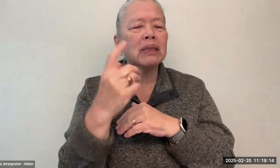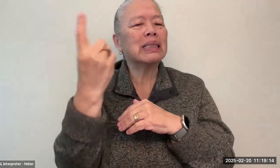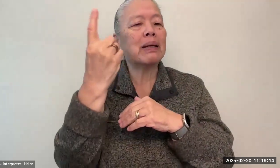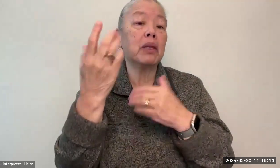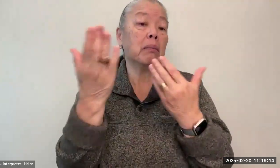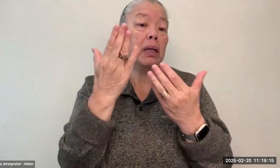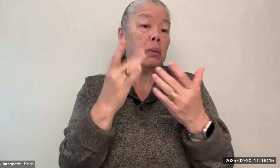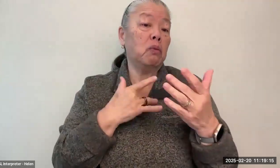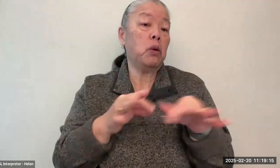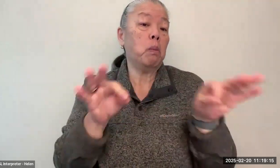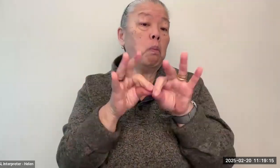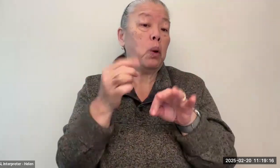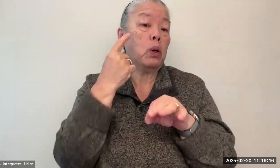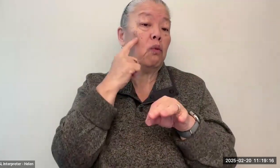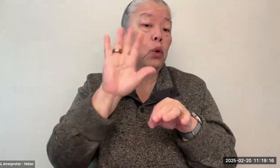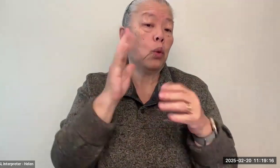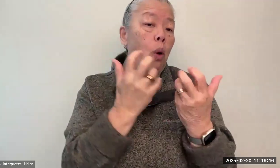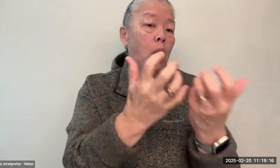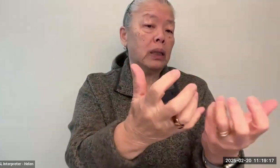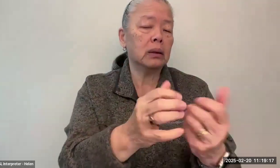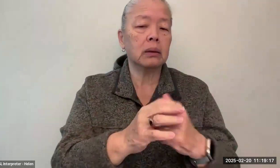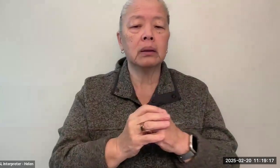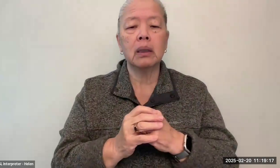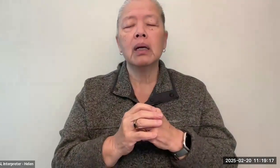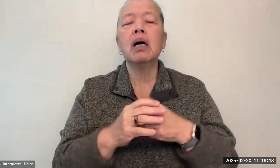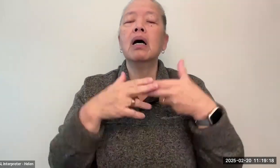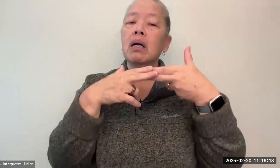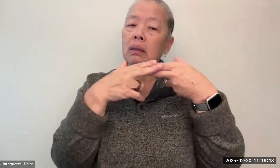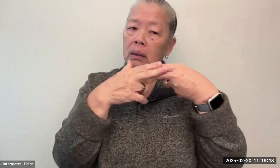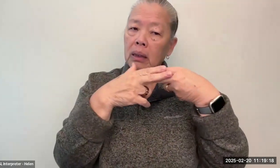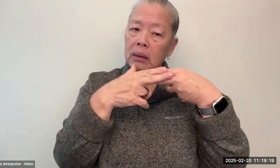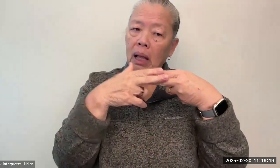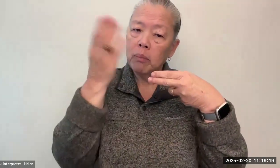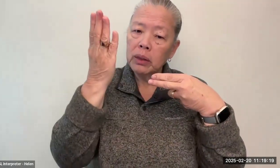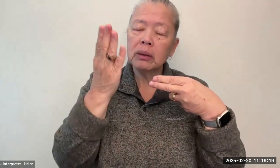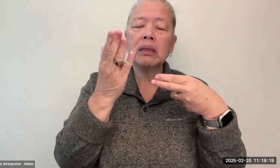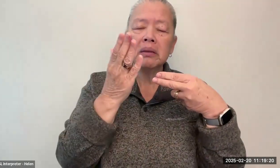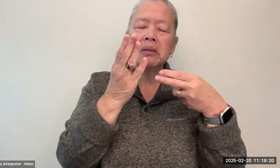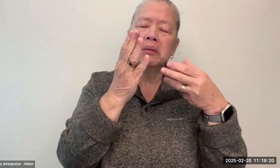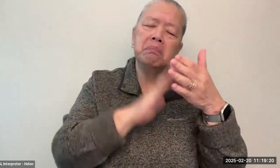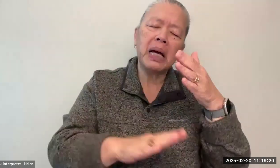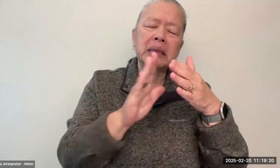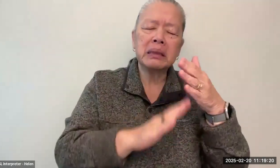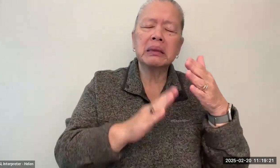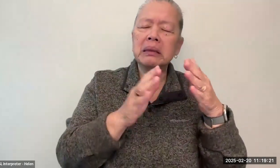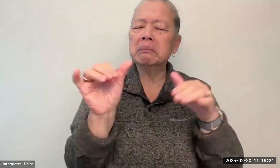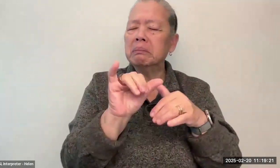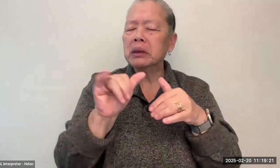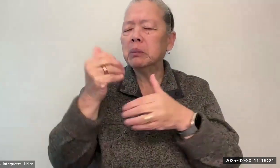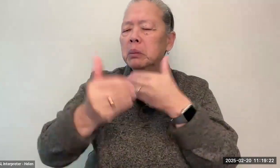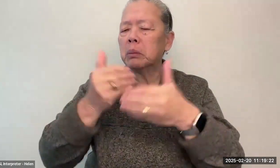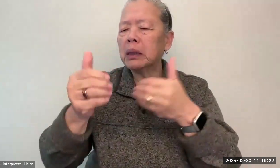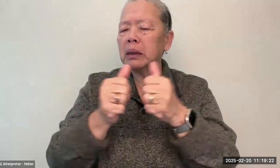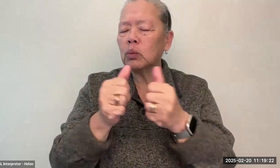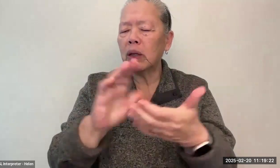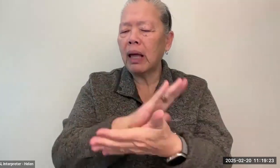you're presenting. The slideshow broadly follows the same outline as the handout. It opens with an introduction to the